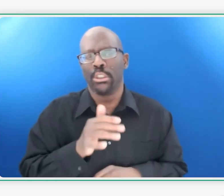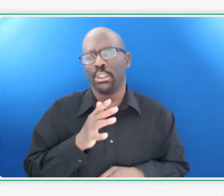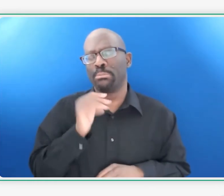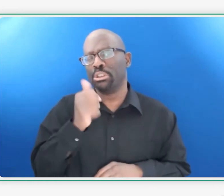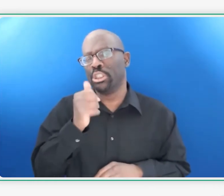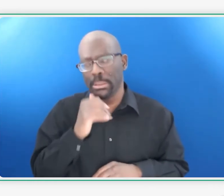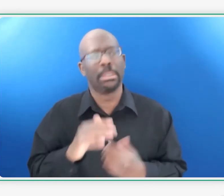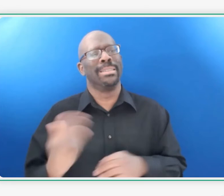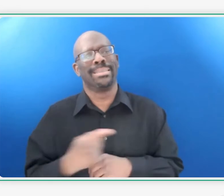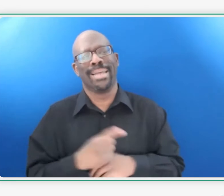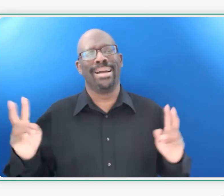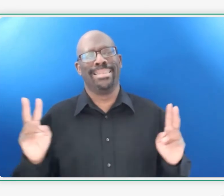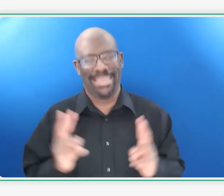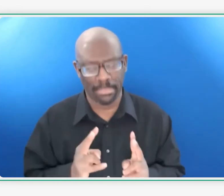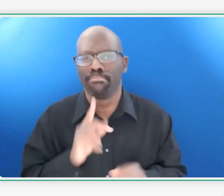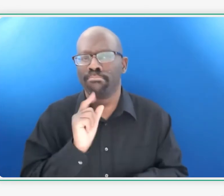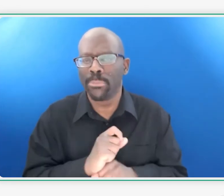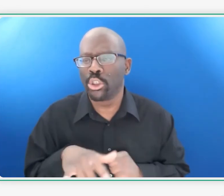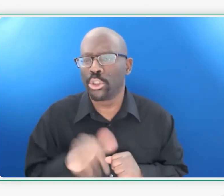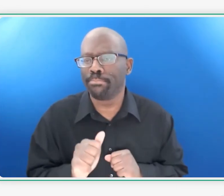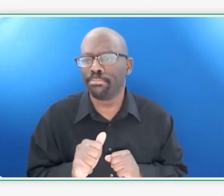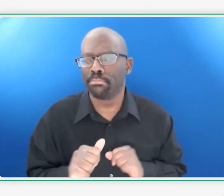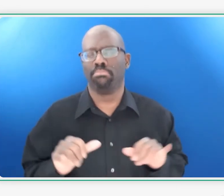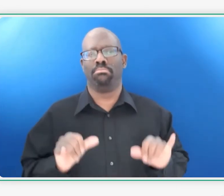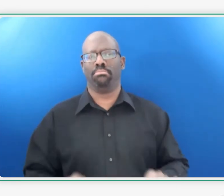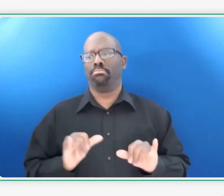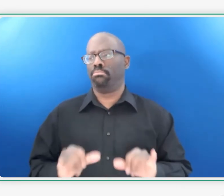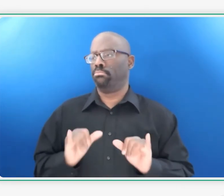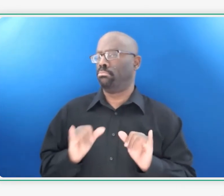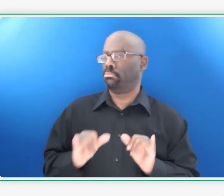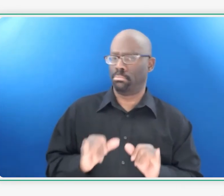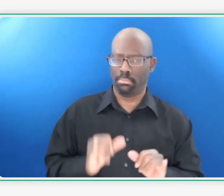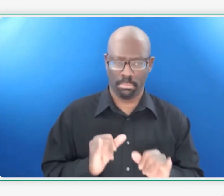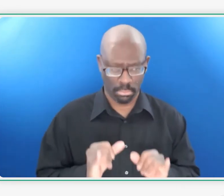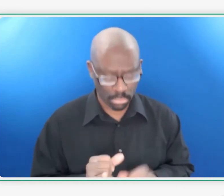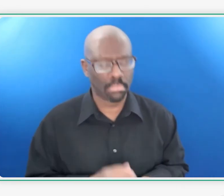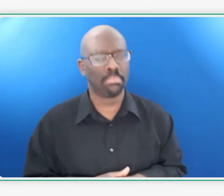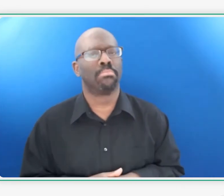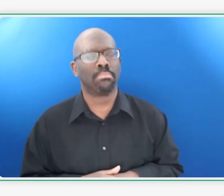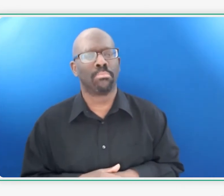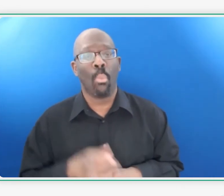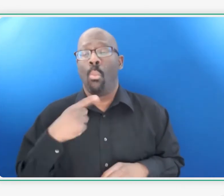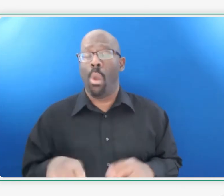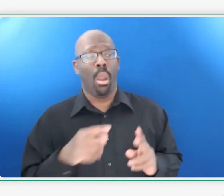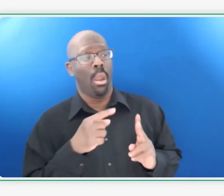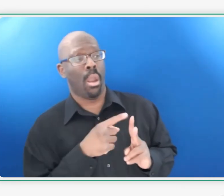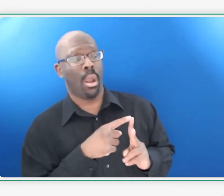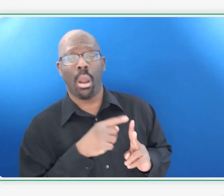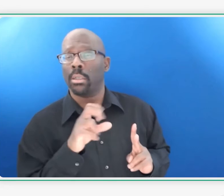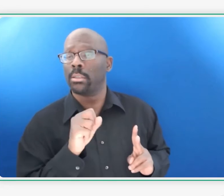And they think, oh, maybe someone forgot it. It'll be here tomorrow. So they leave. But the next day, the cheese isn't there again.